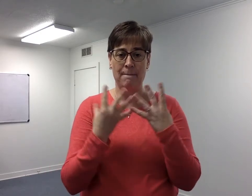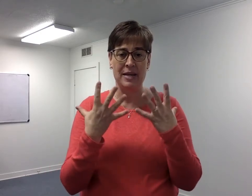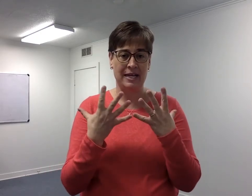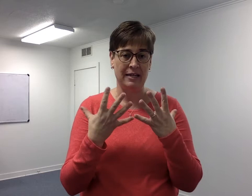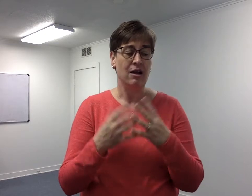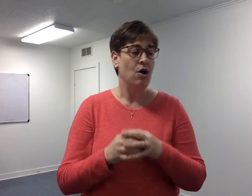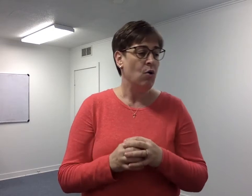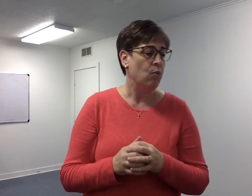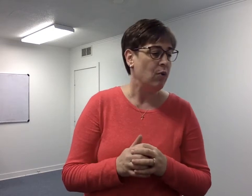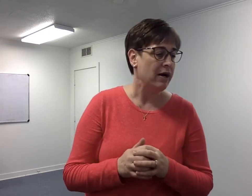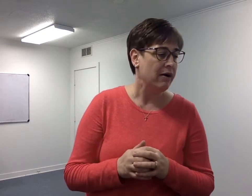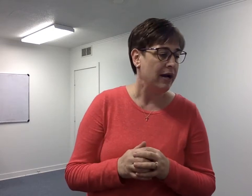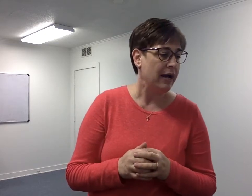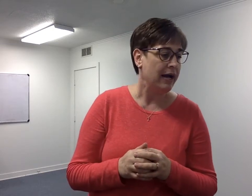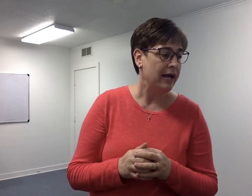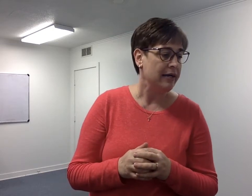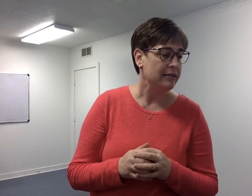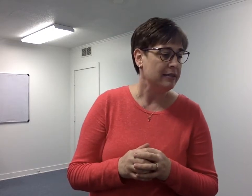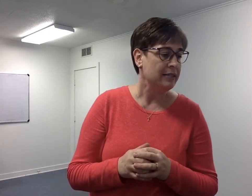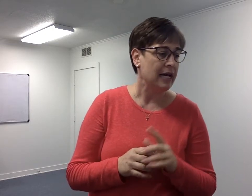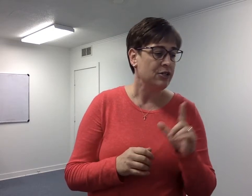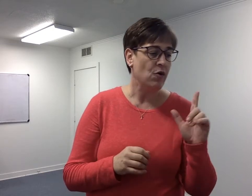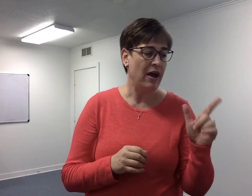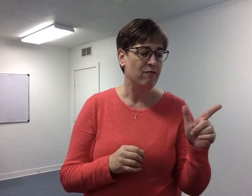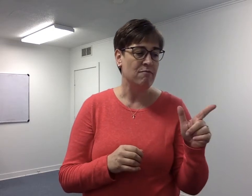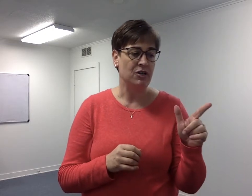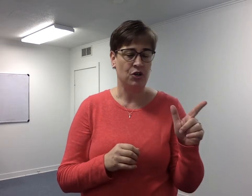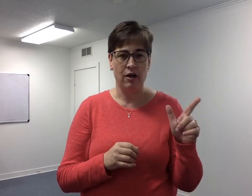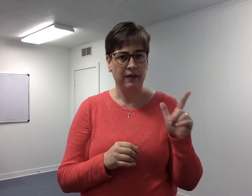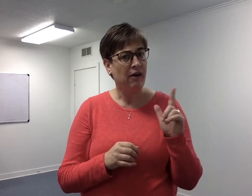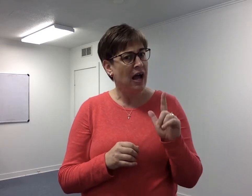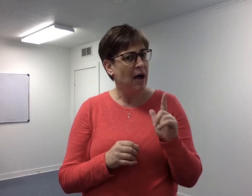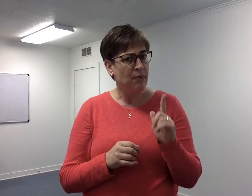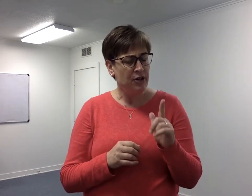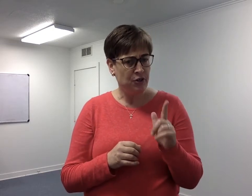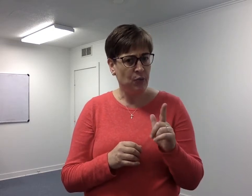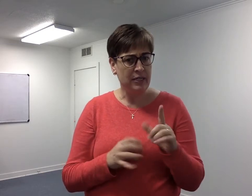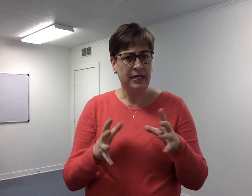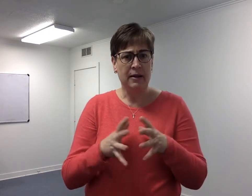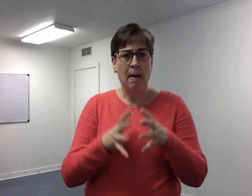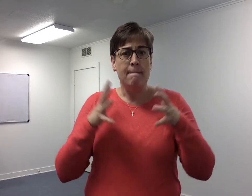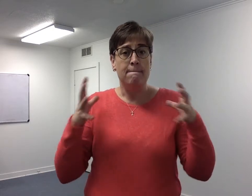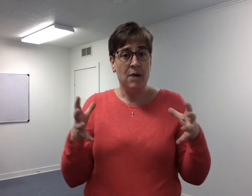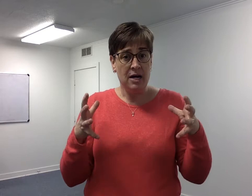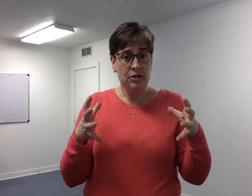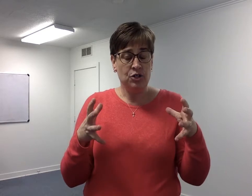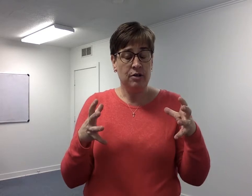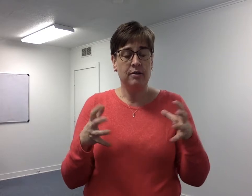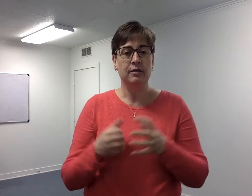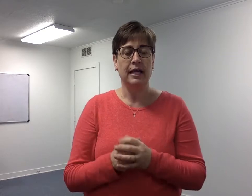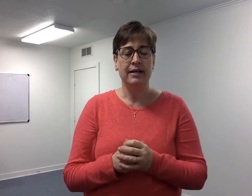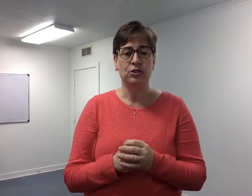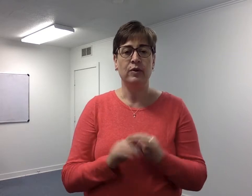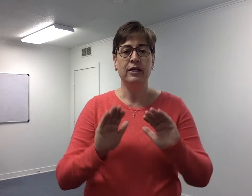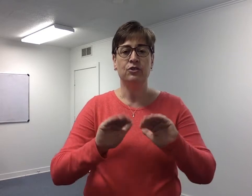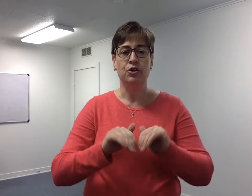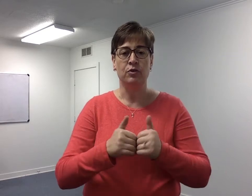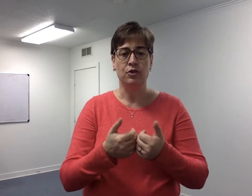many. Whereas, let's see, I don't have much on there. I'm pretty sure we did much last week, so you would do